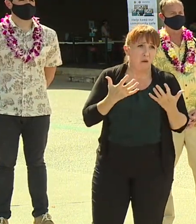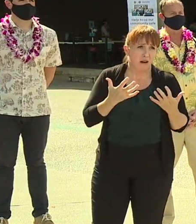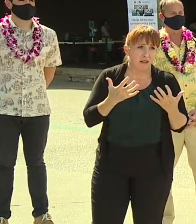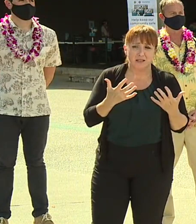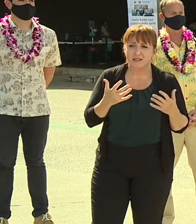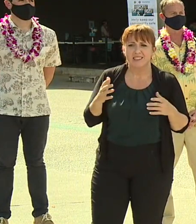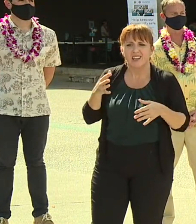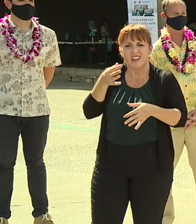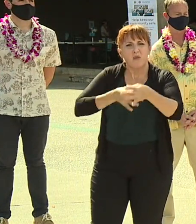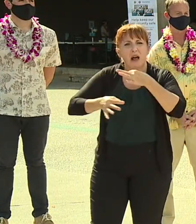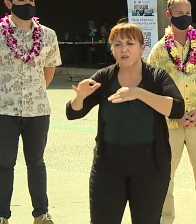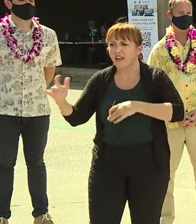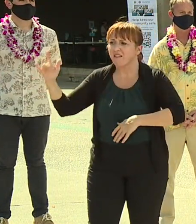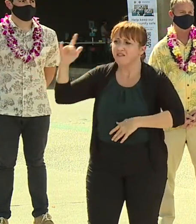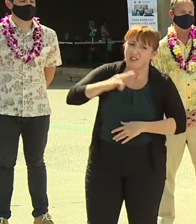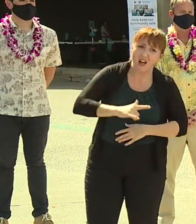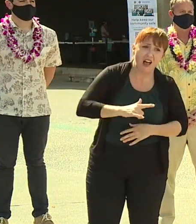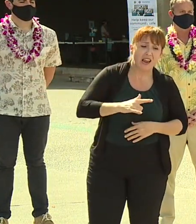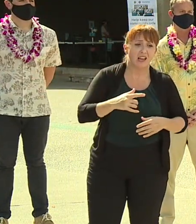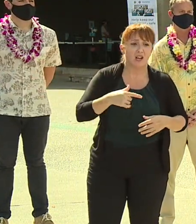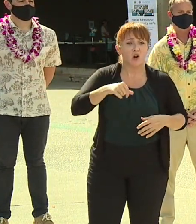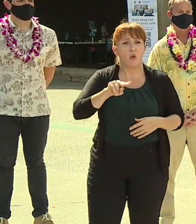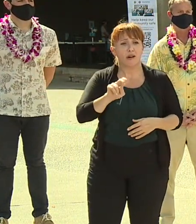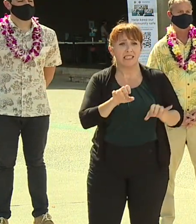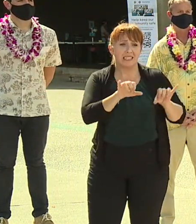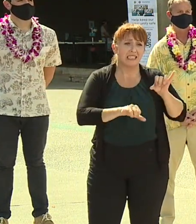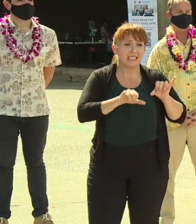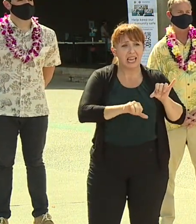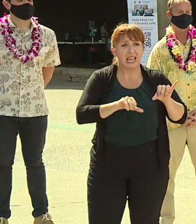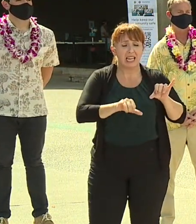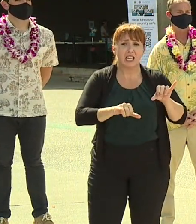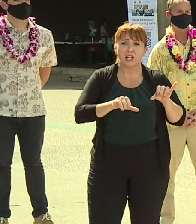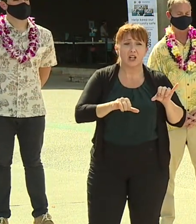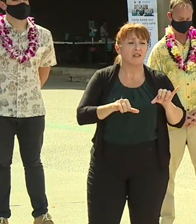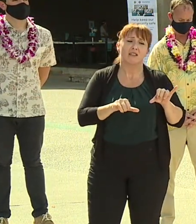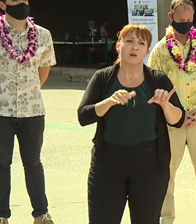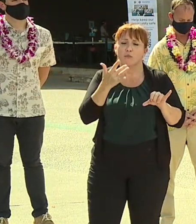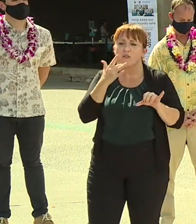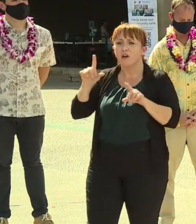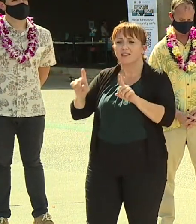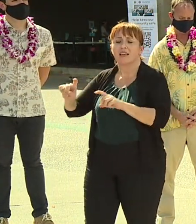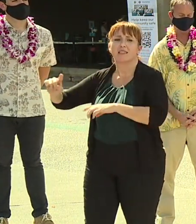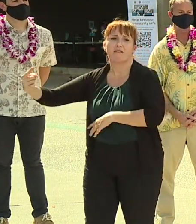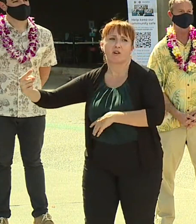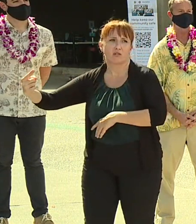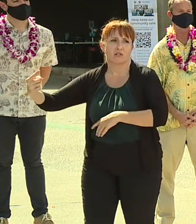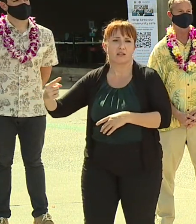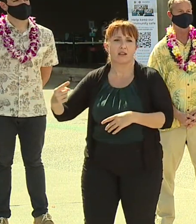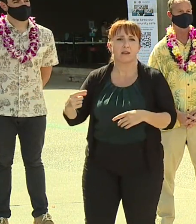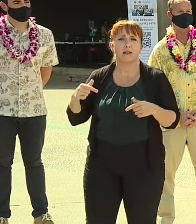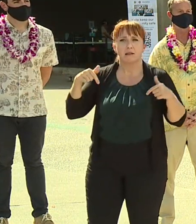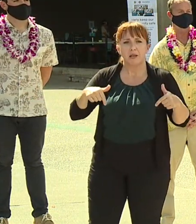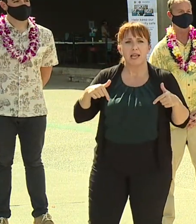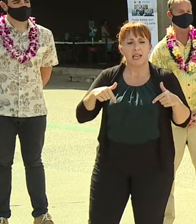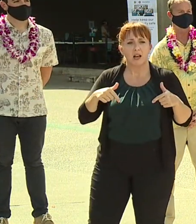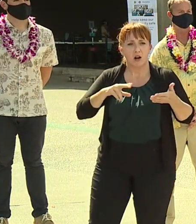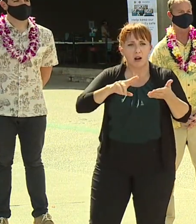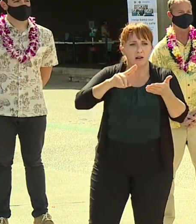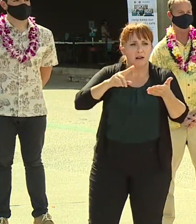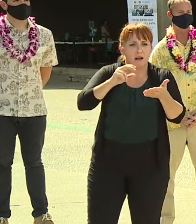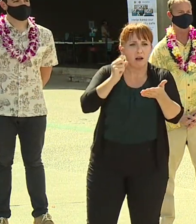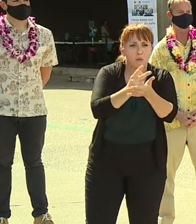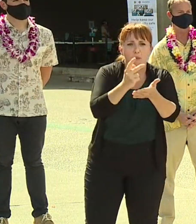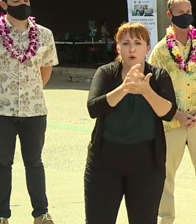coming here to quarantine. And we continue to build the most robust network of